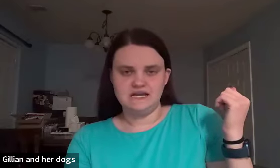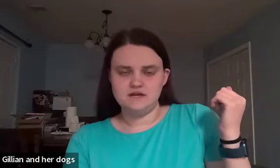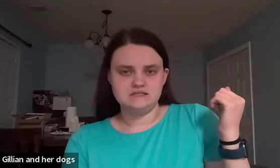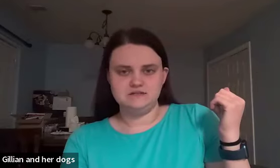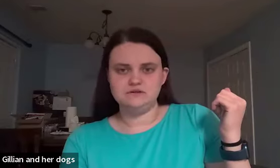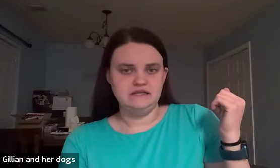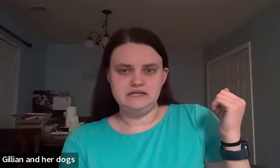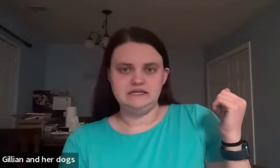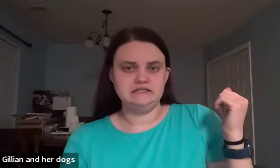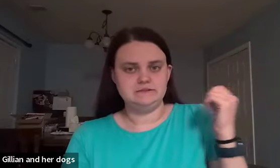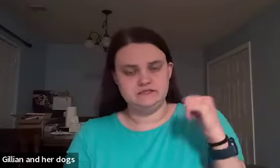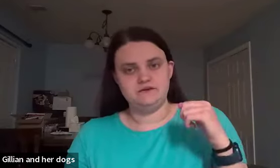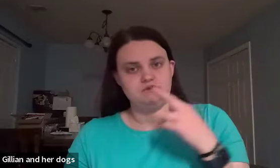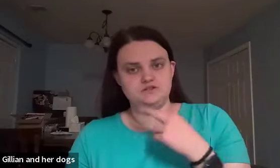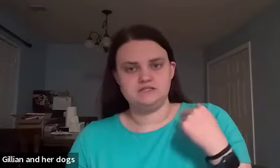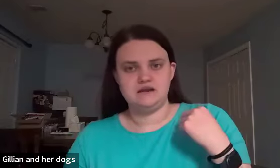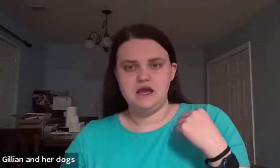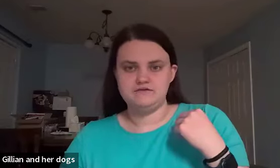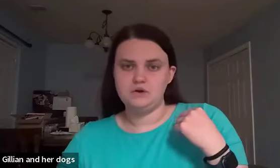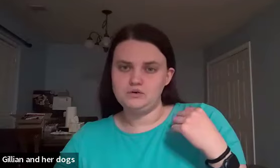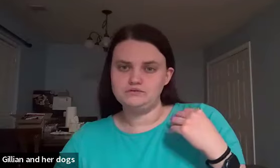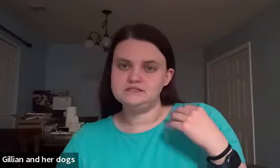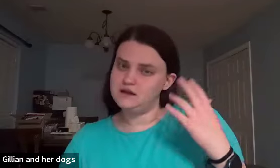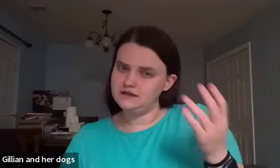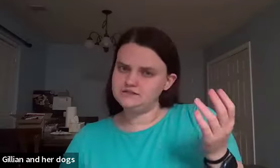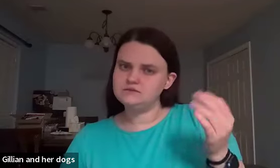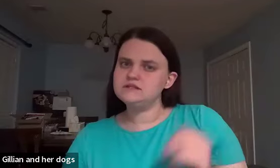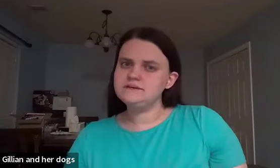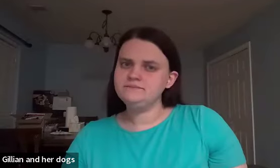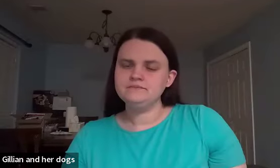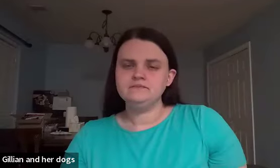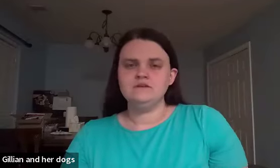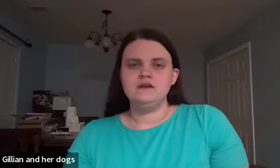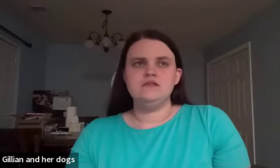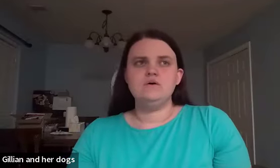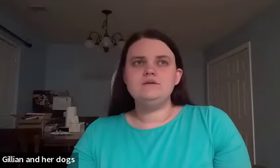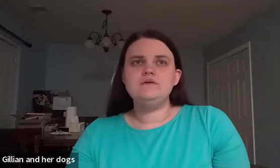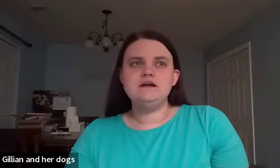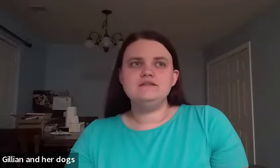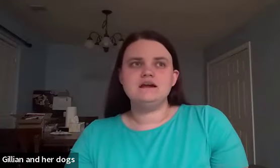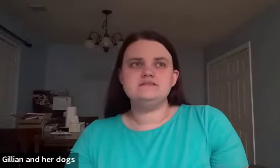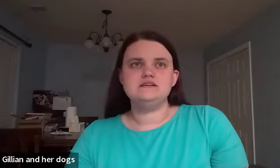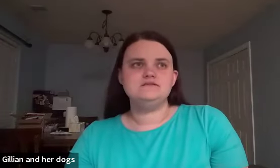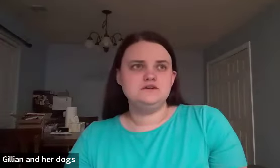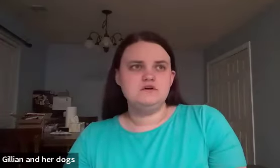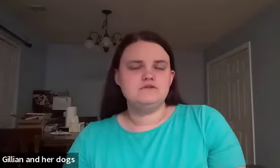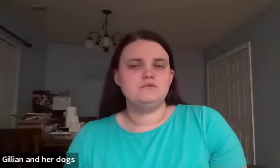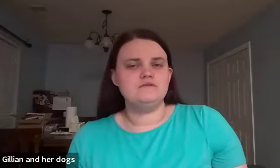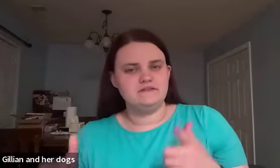I've not seen really any specific restaurants that have their own signs really. The only one that I've seen a few of are more of like